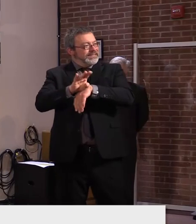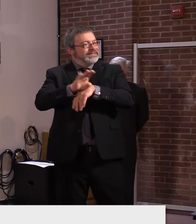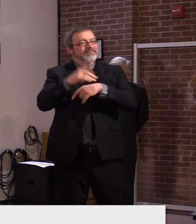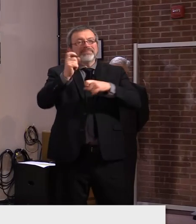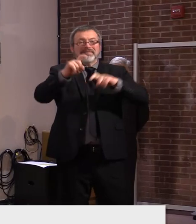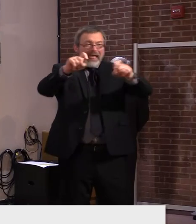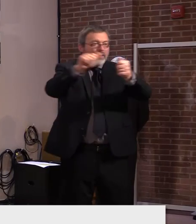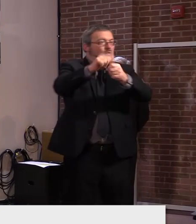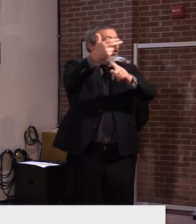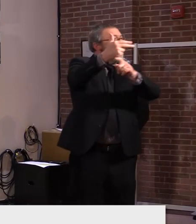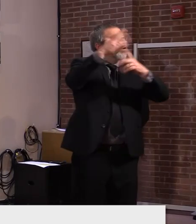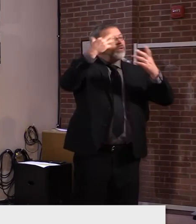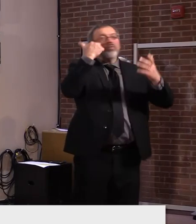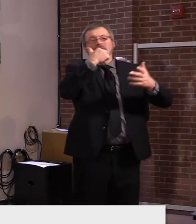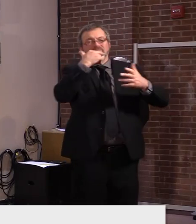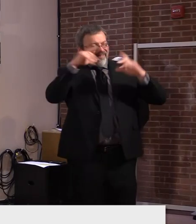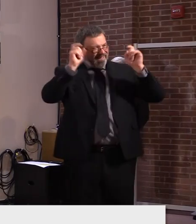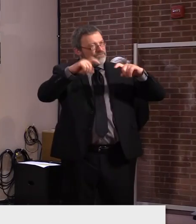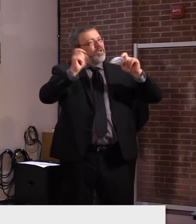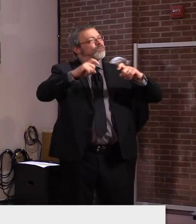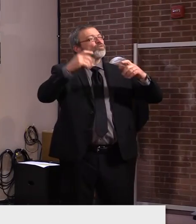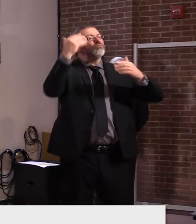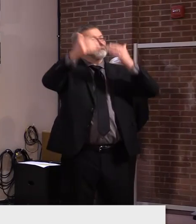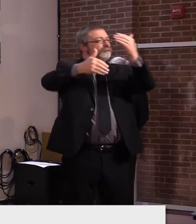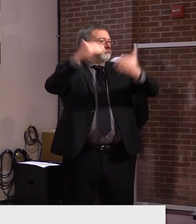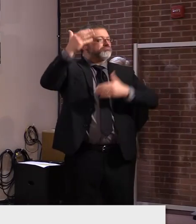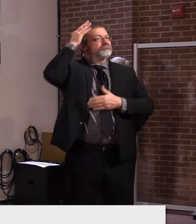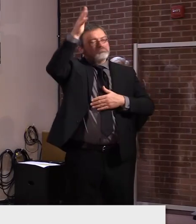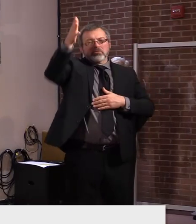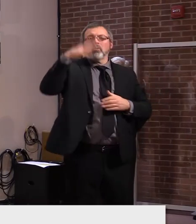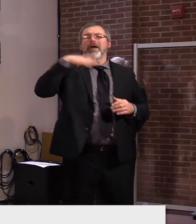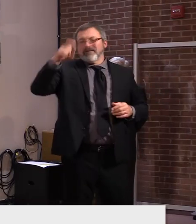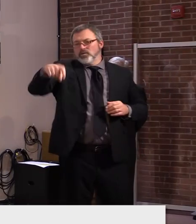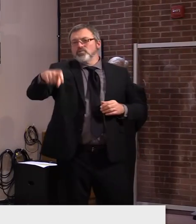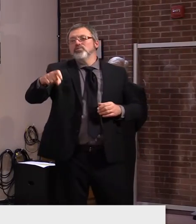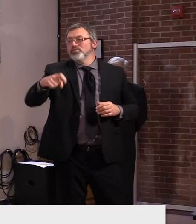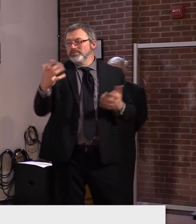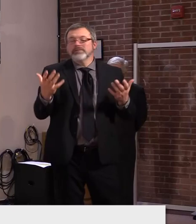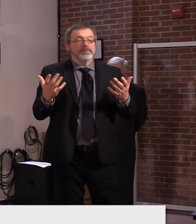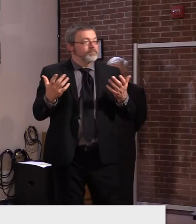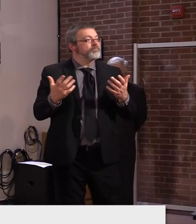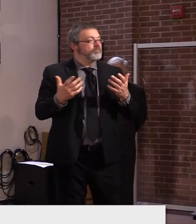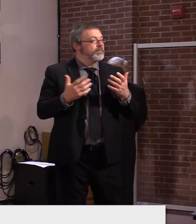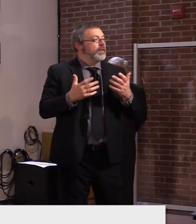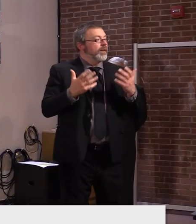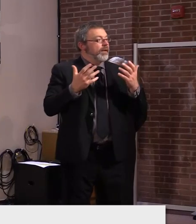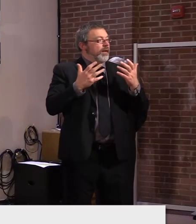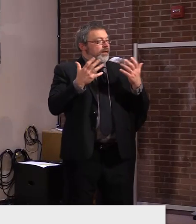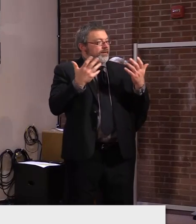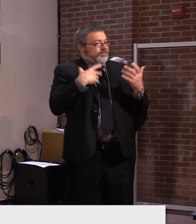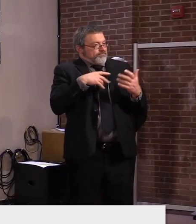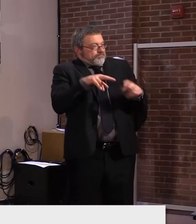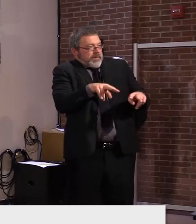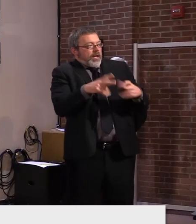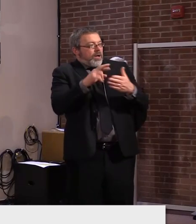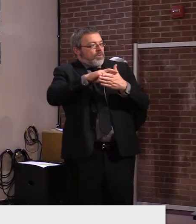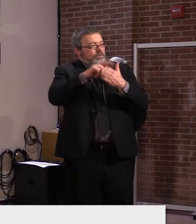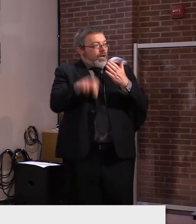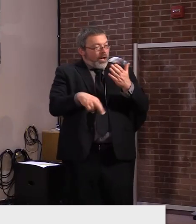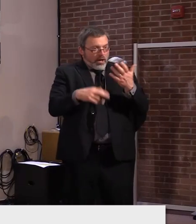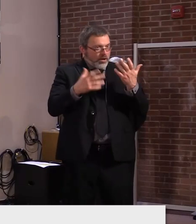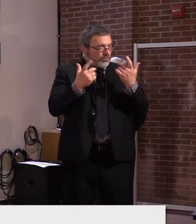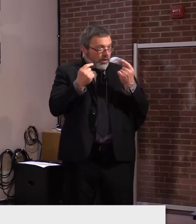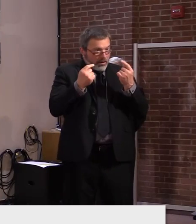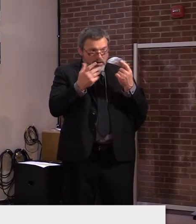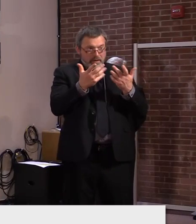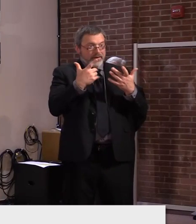show us, you know, we respond accordingly, whether it's staying home or notifying close contacts